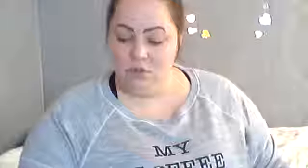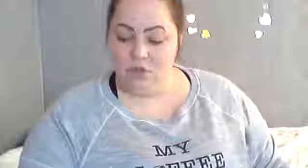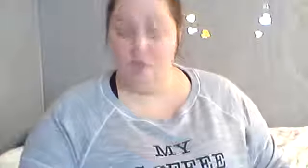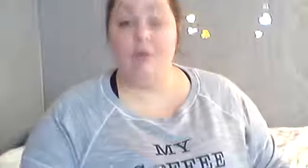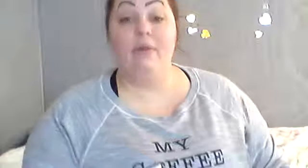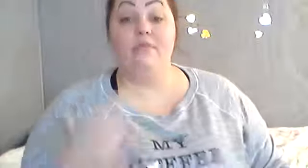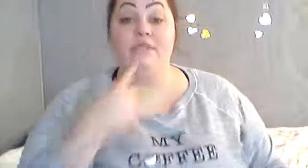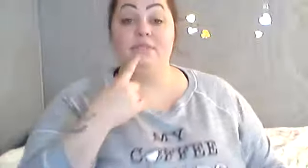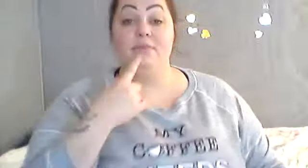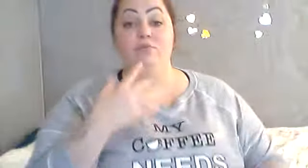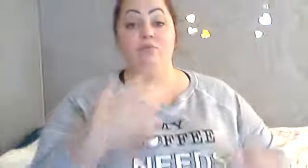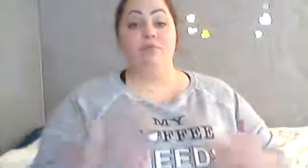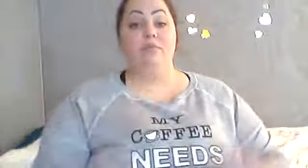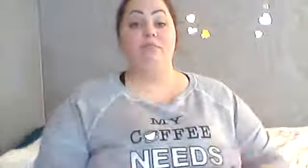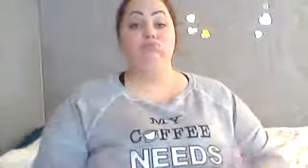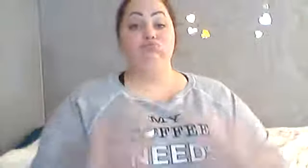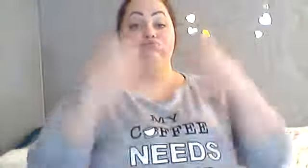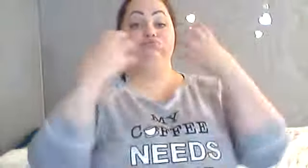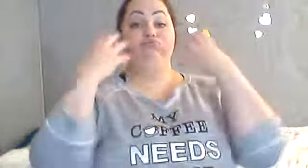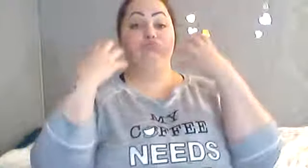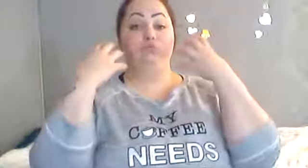Oh, my mom says a mouth morpheme.